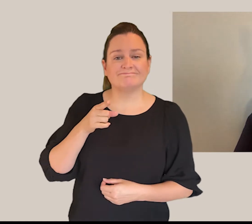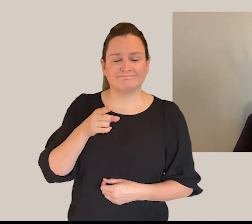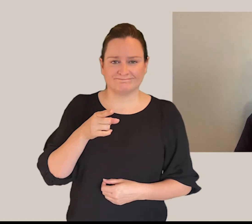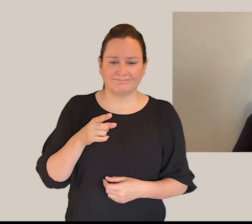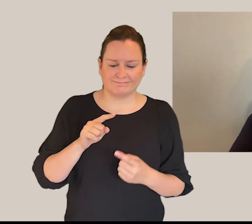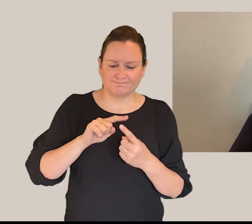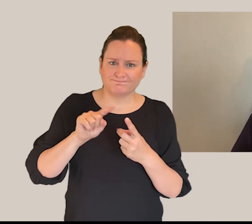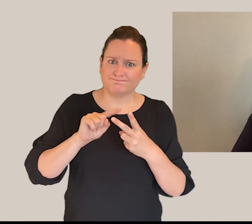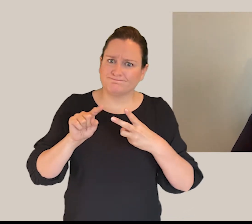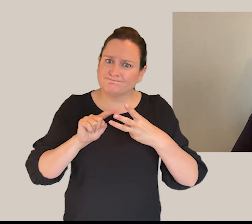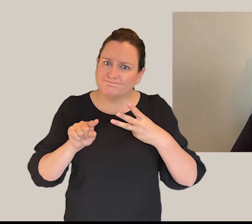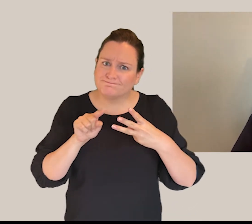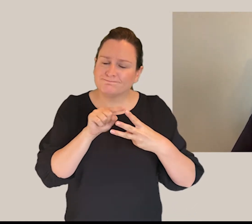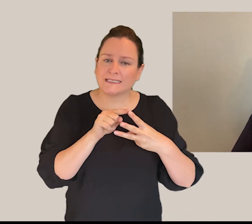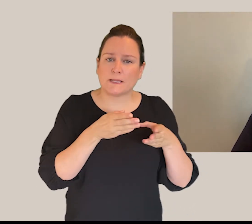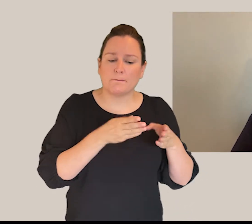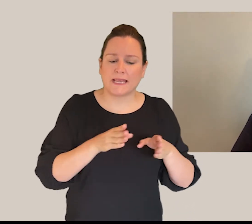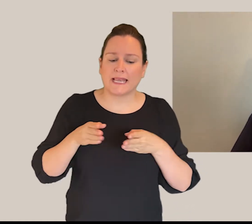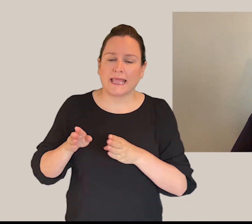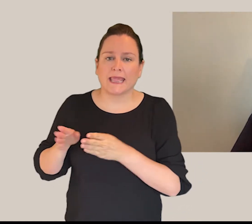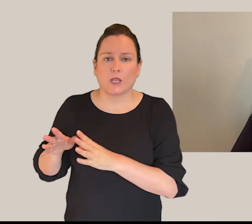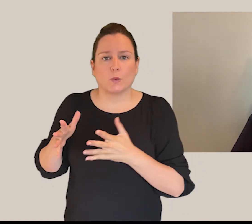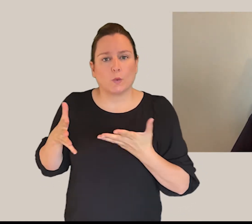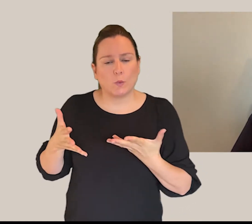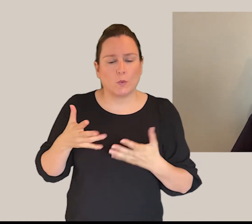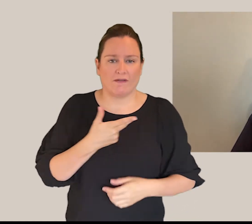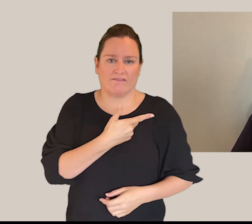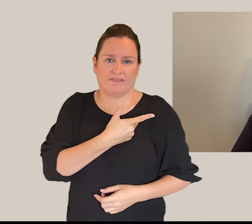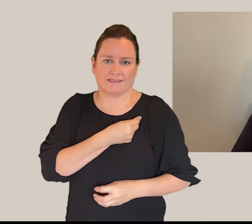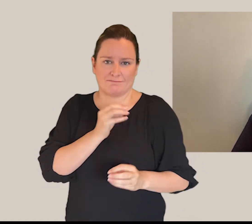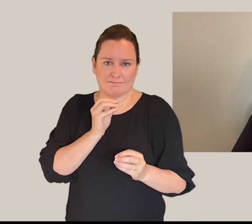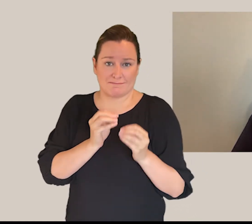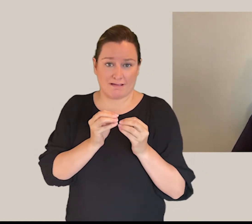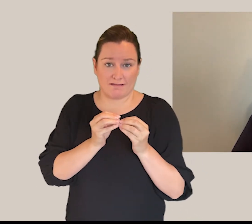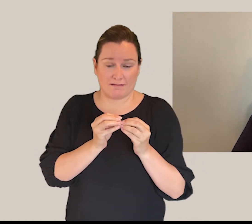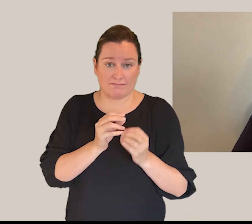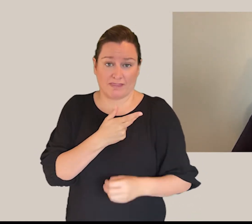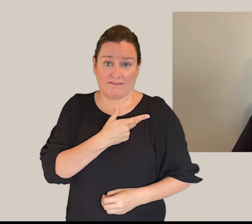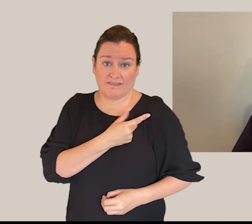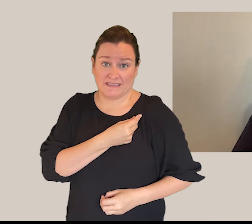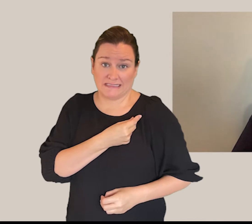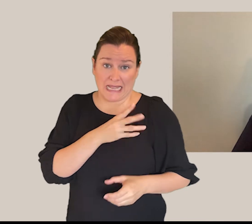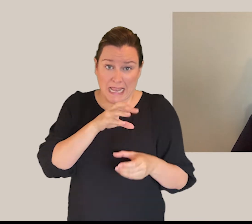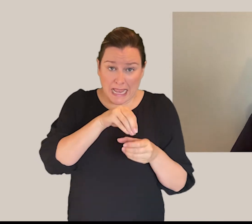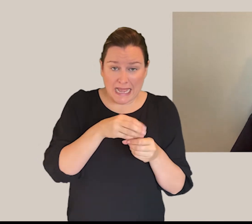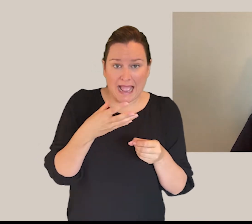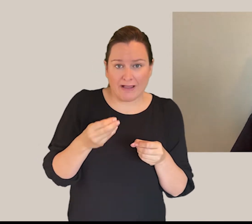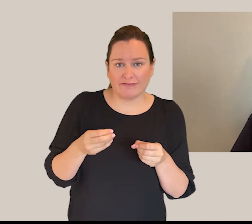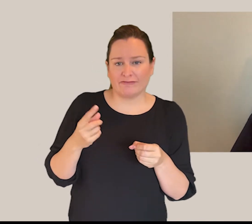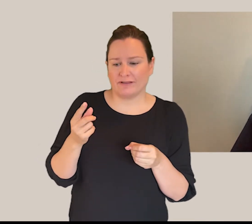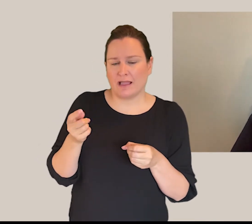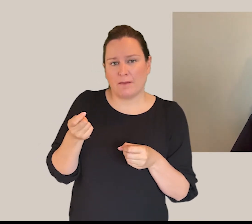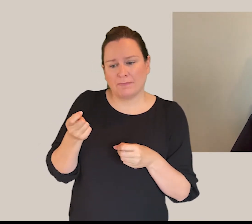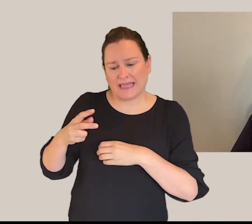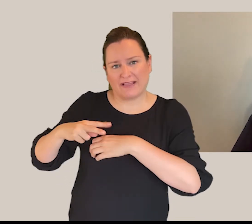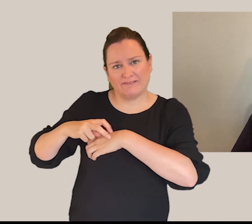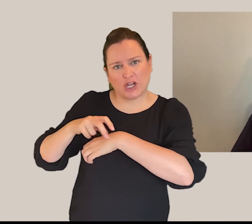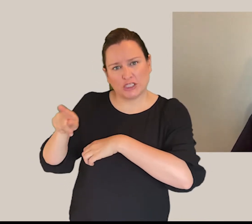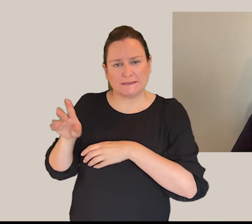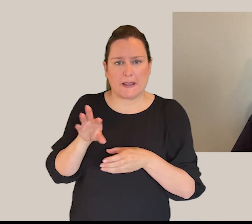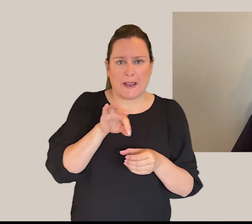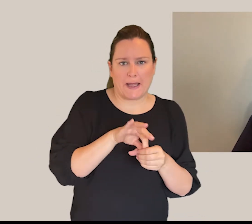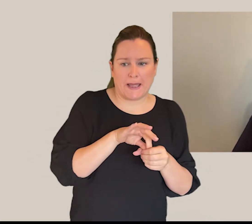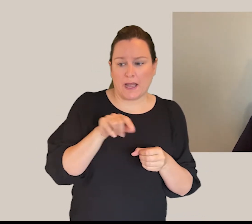So these terms refer to the various technological methods used to create a vaccine. Remember, a vaccine is a